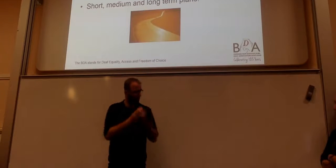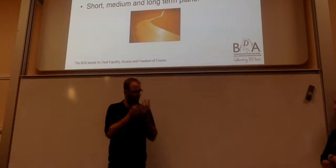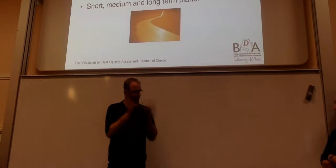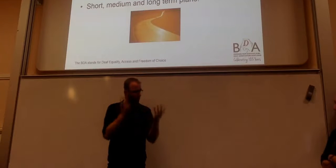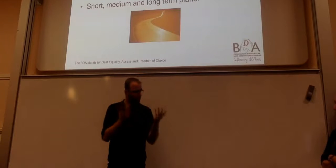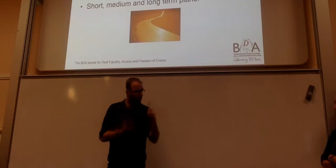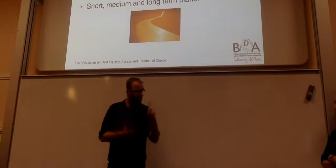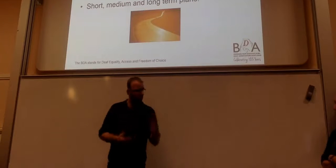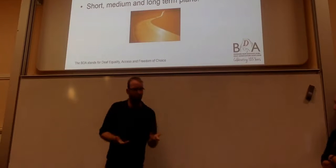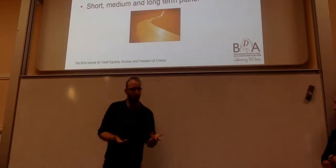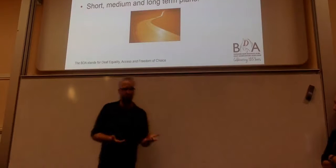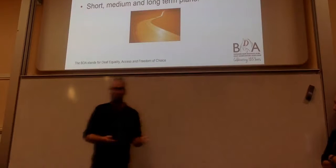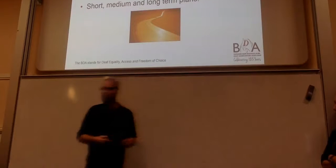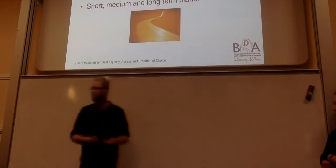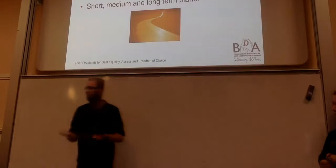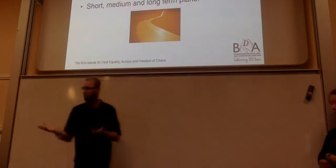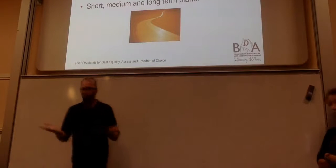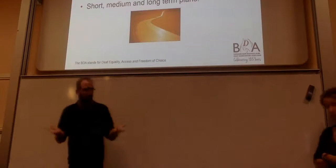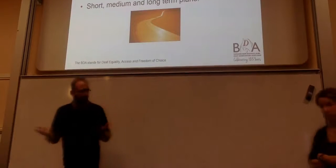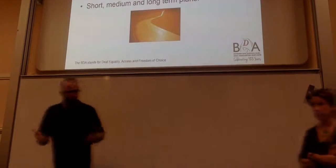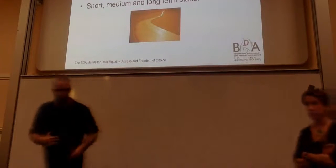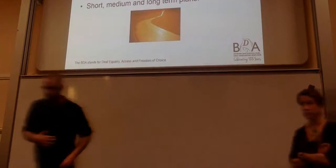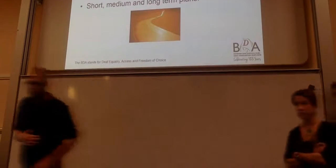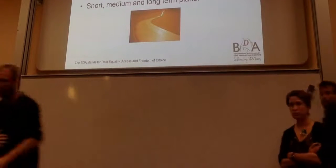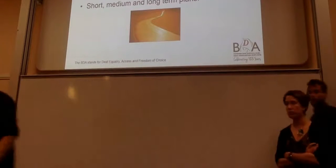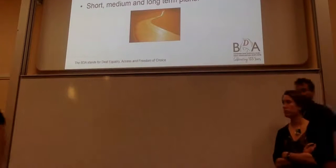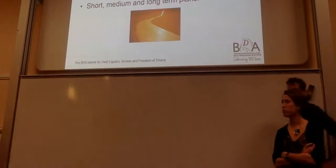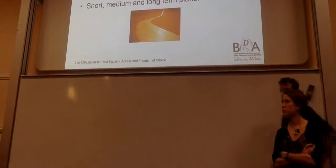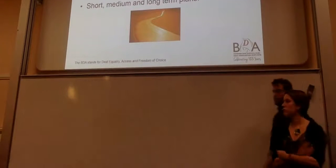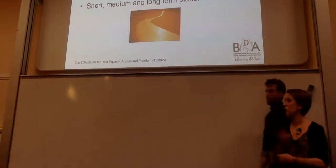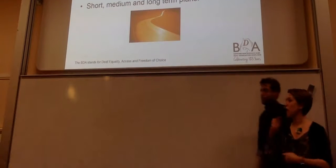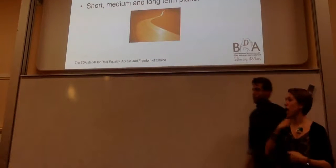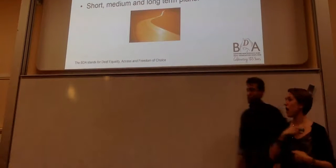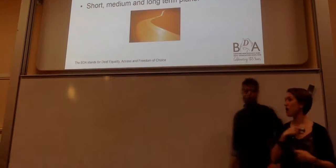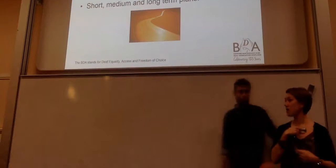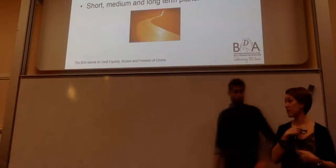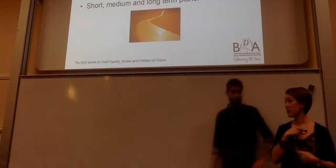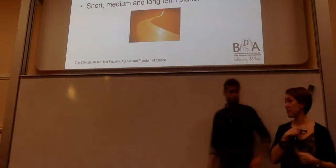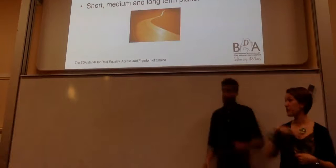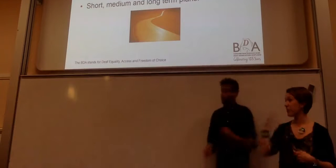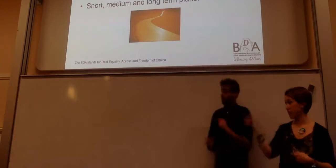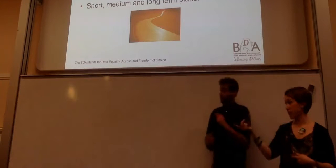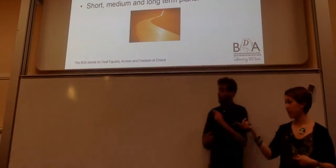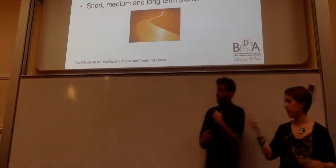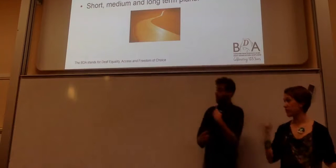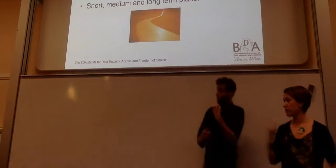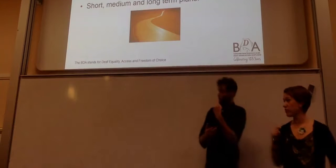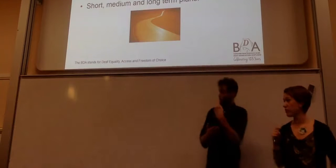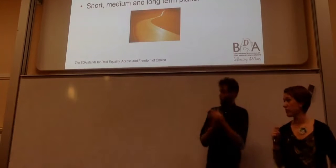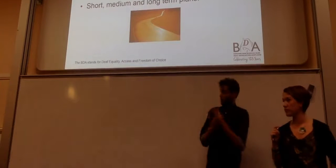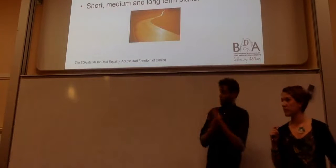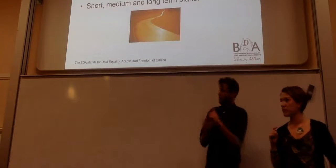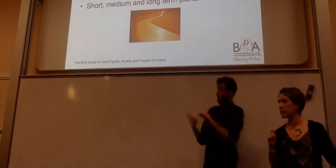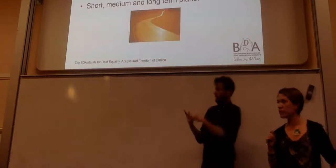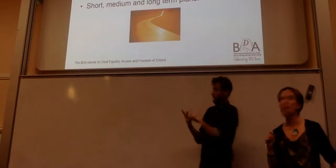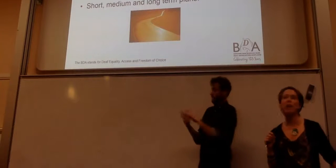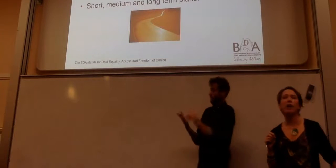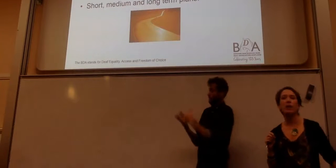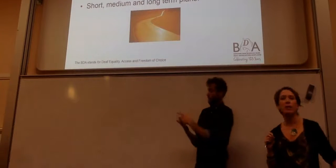that? How to apply? Is that informal discussion? Well, that's the first bit.